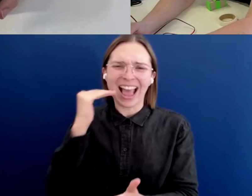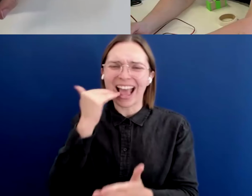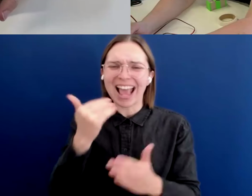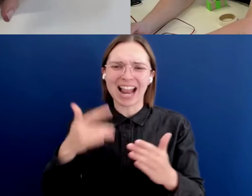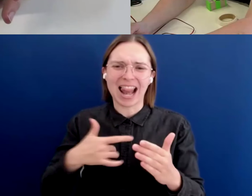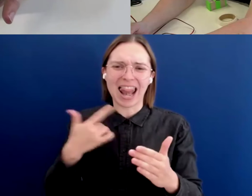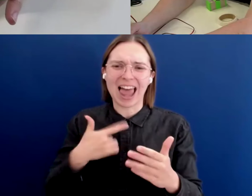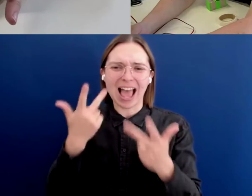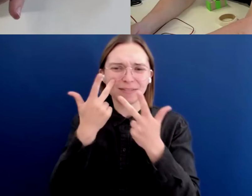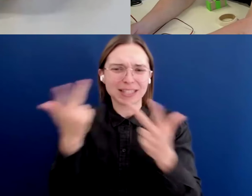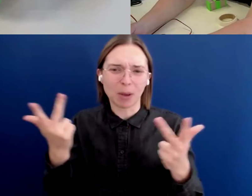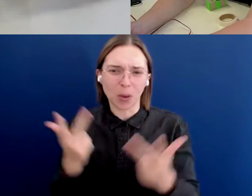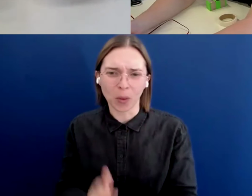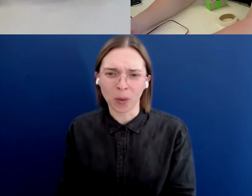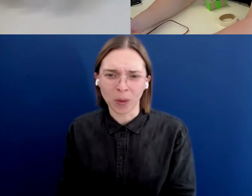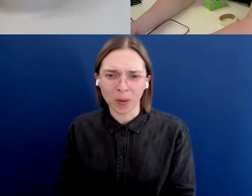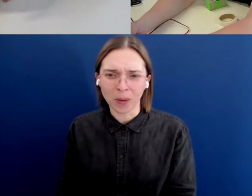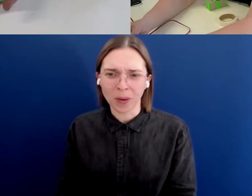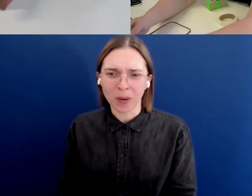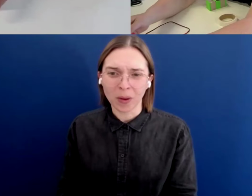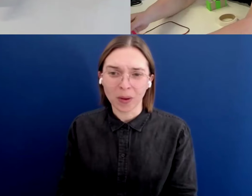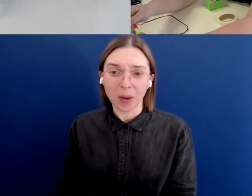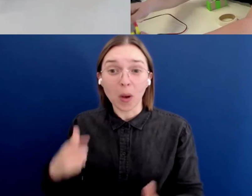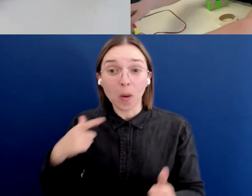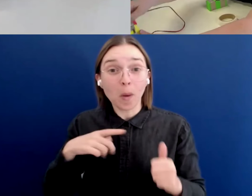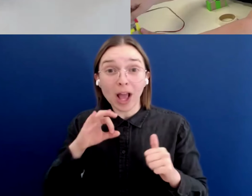Oh no, what's wrong? Why isn't it working?